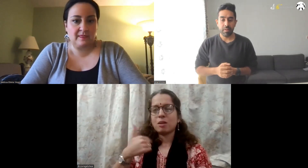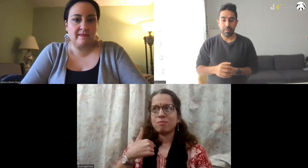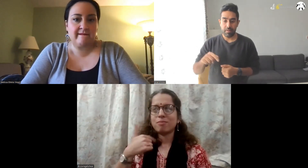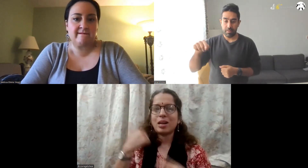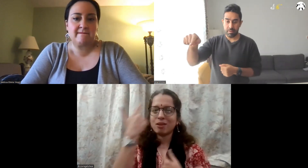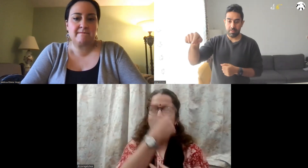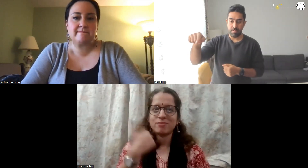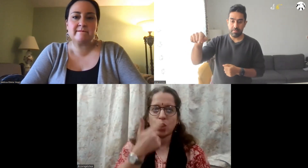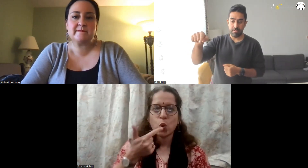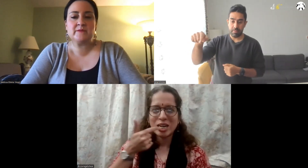India,